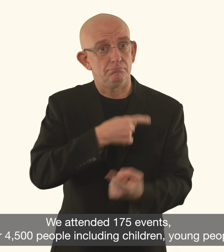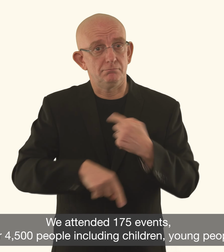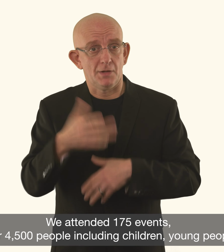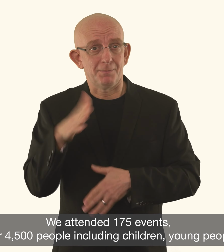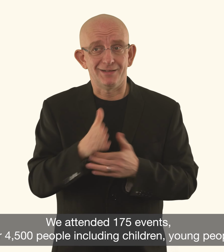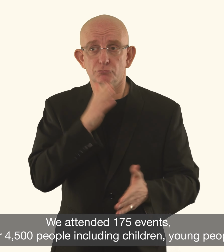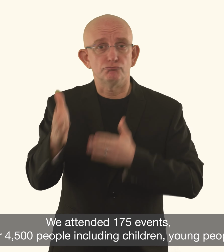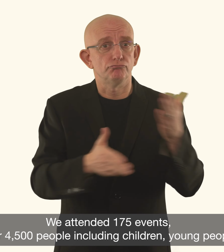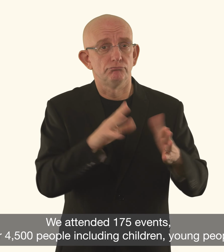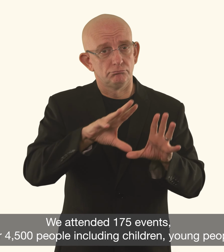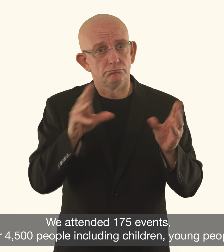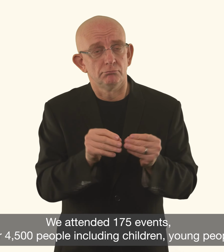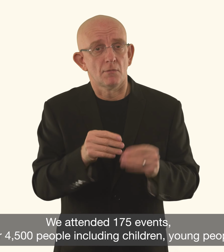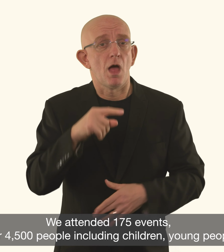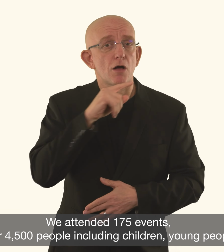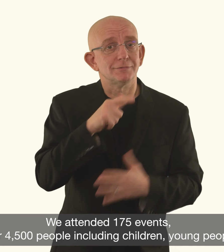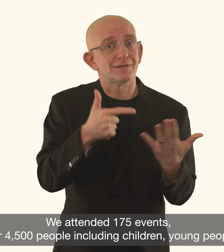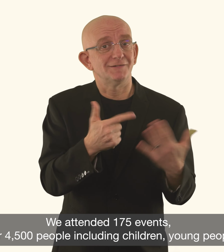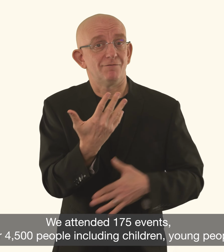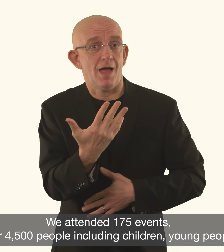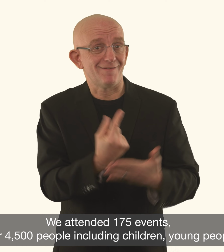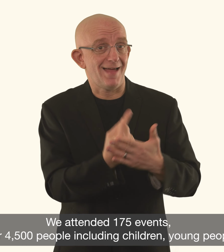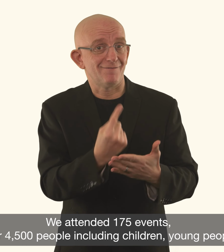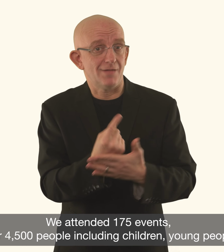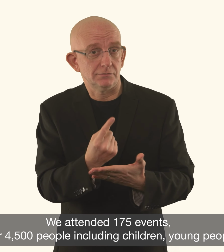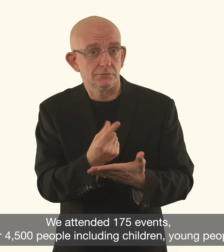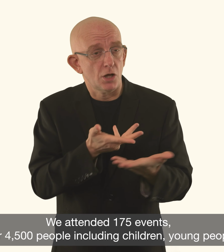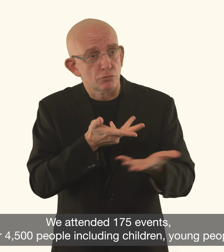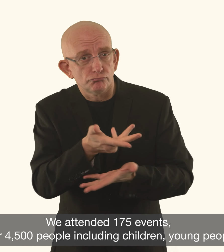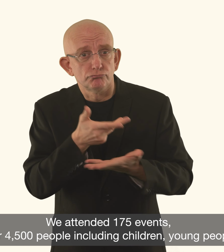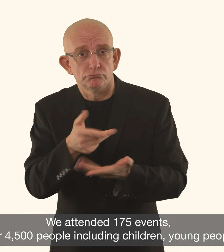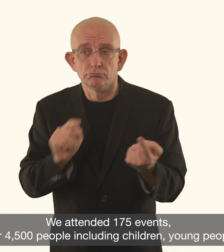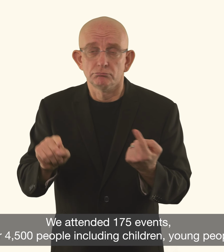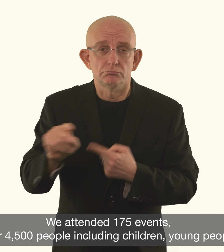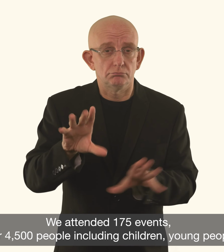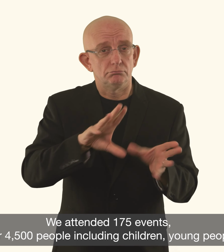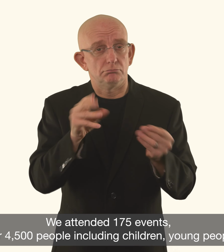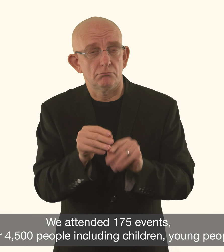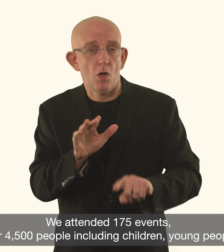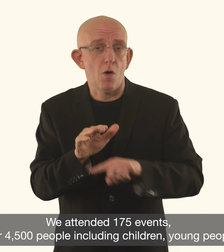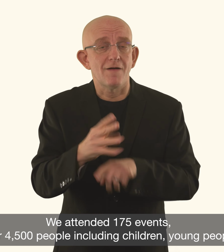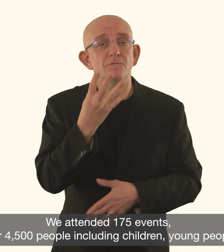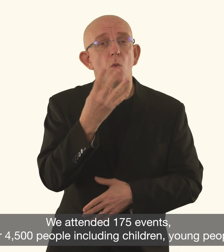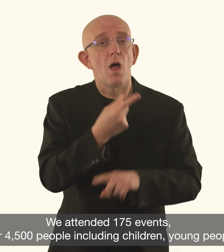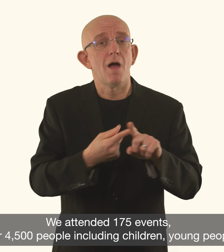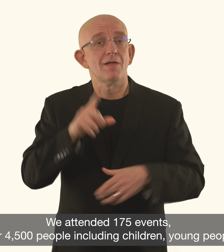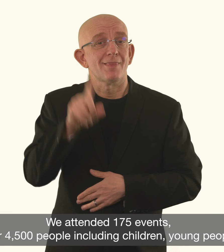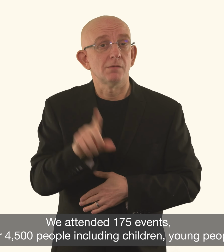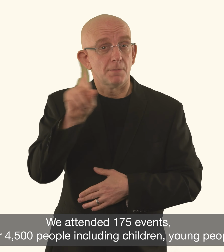We attended 175 events, hearing from over 4,500 people, including children, young people and